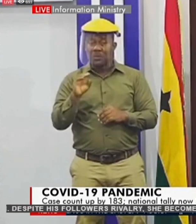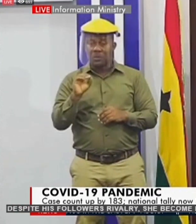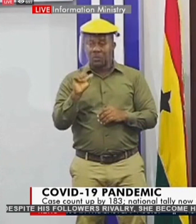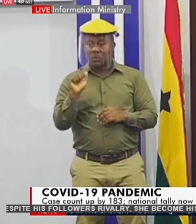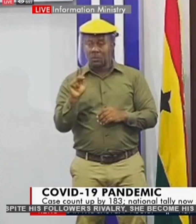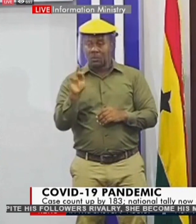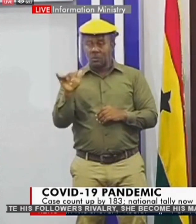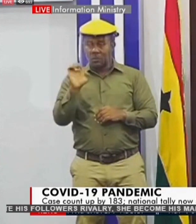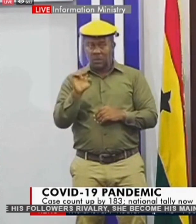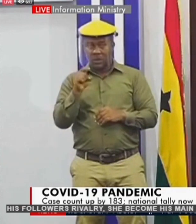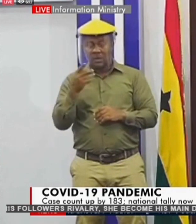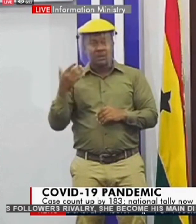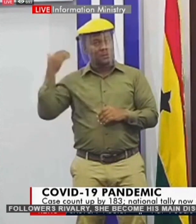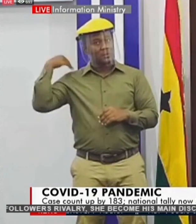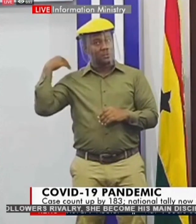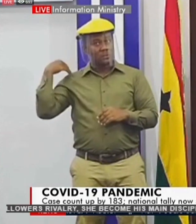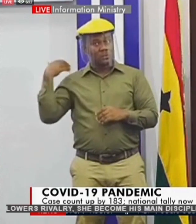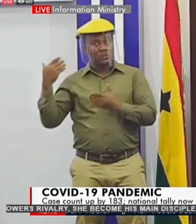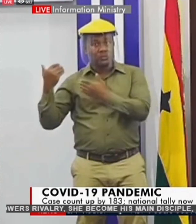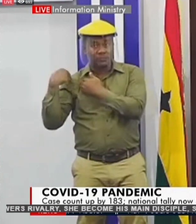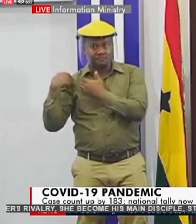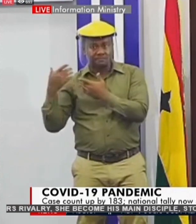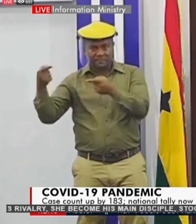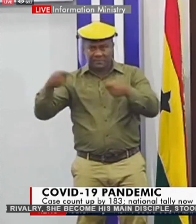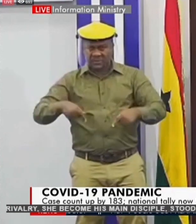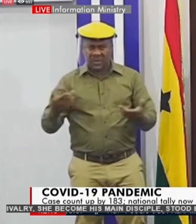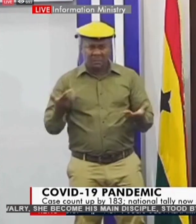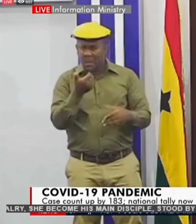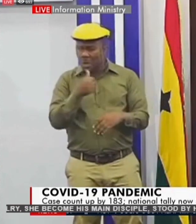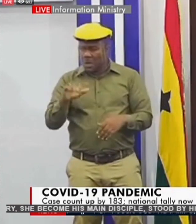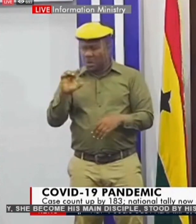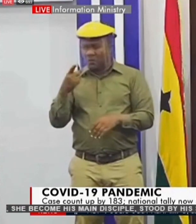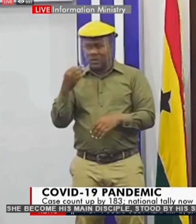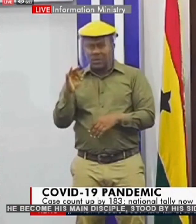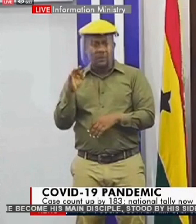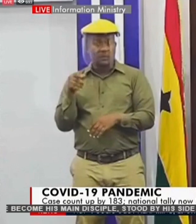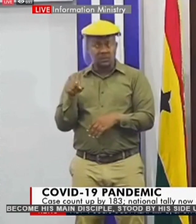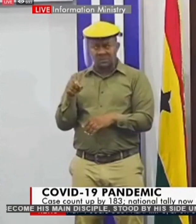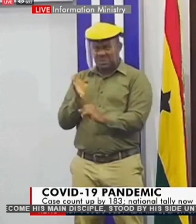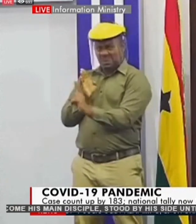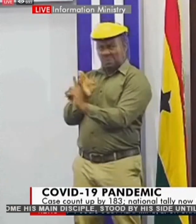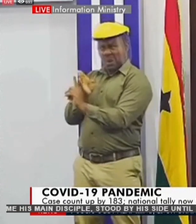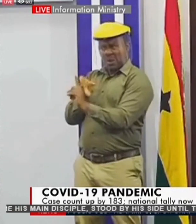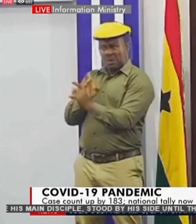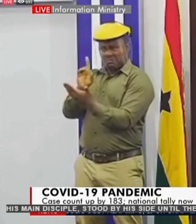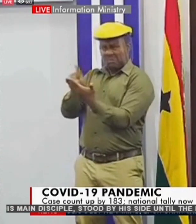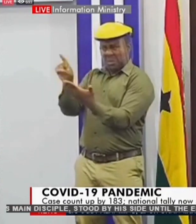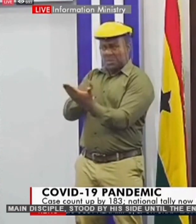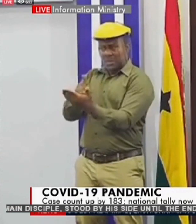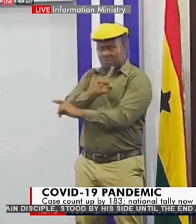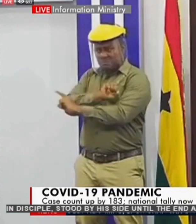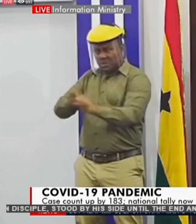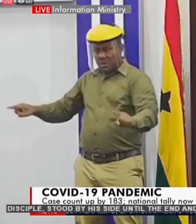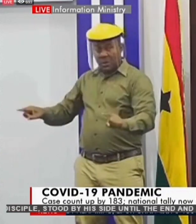of COVID-19 stigma reduction initiatives, to help us get an understanding of how to